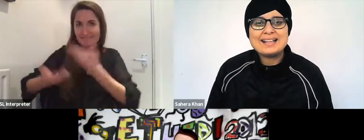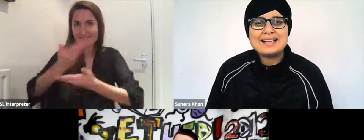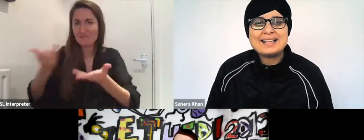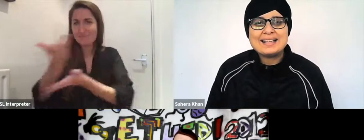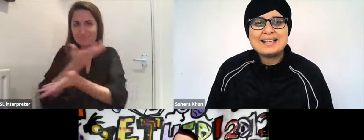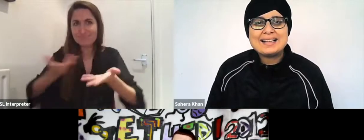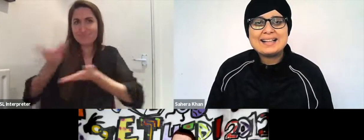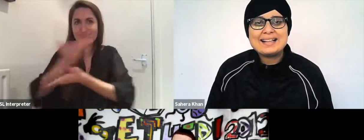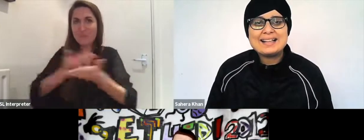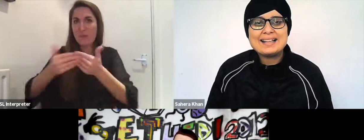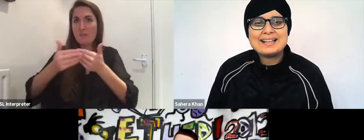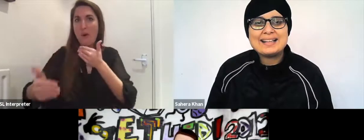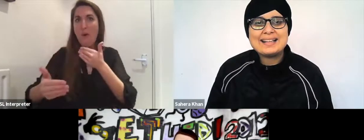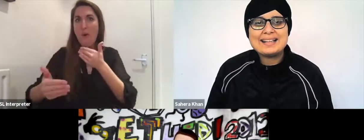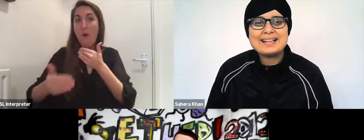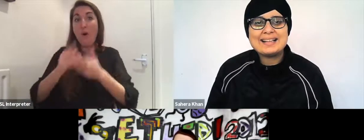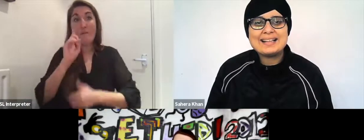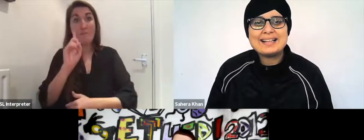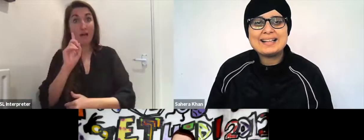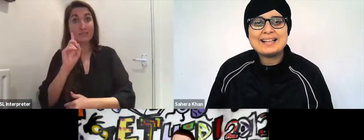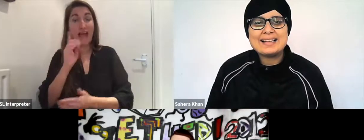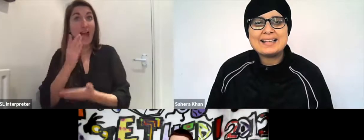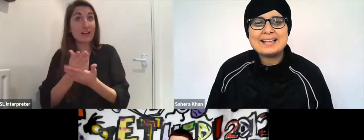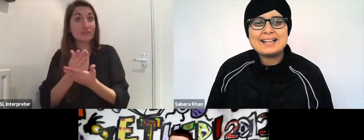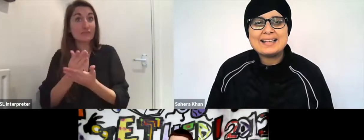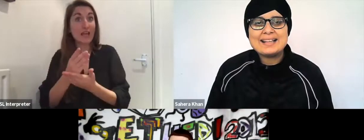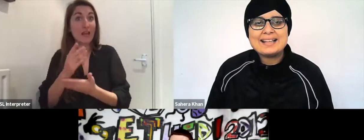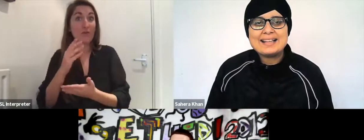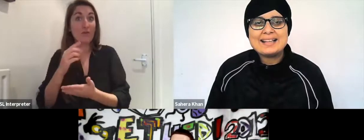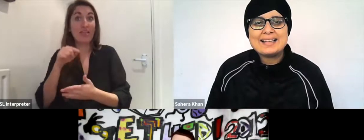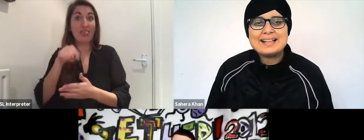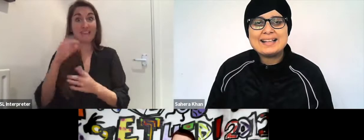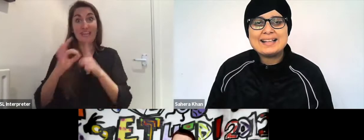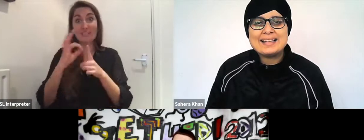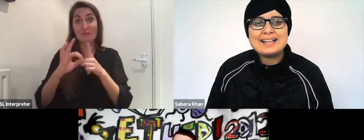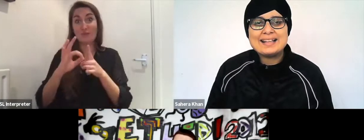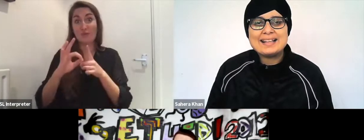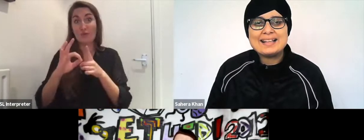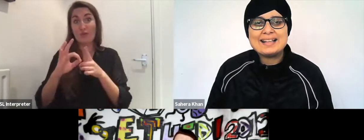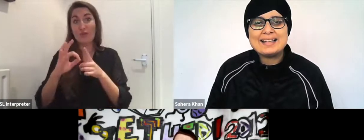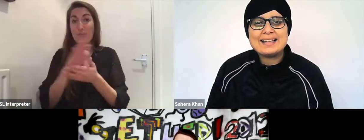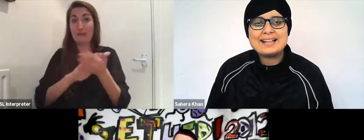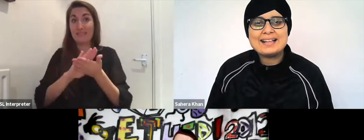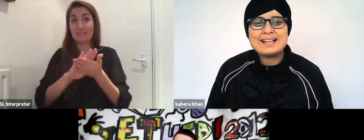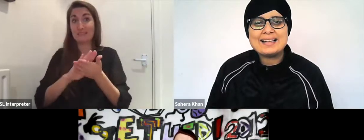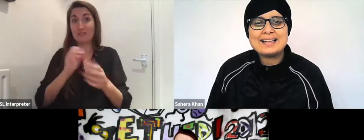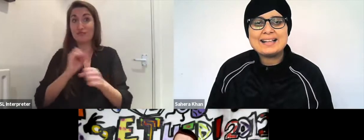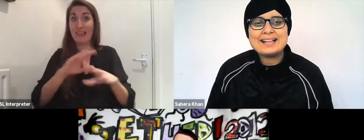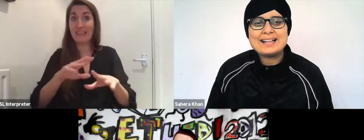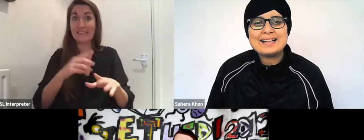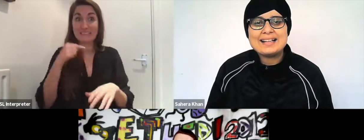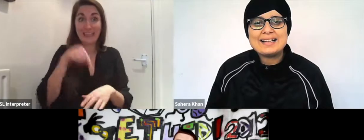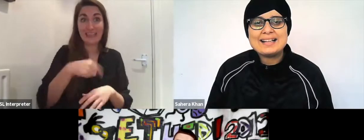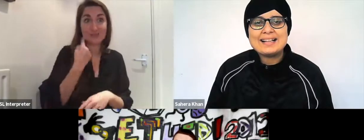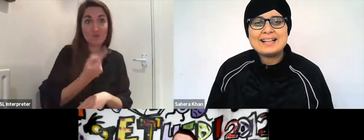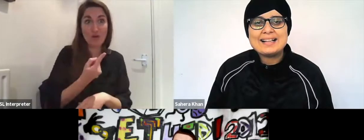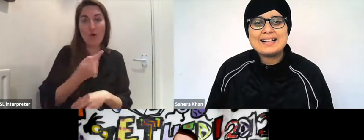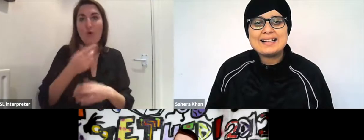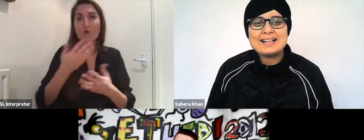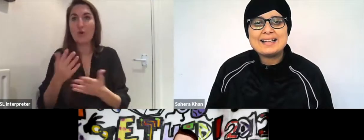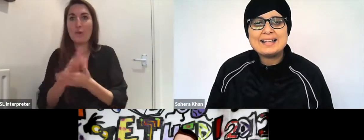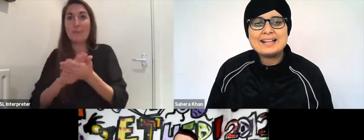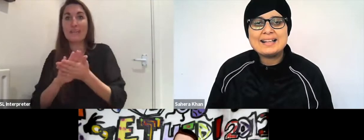interview goes out, that will be tomorrow from 3 o'clock. I'm going to tell you much more about that in a minute.